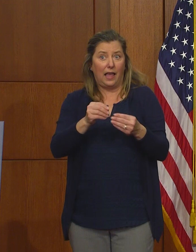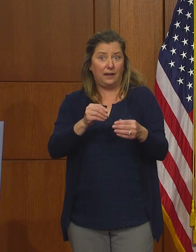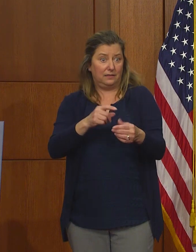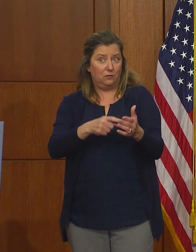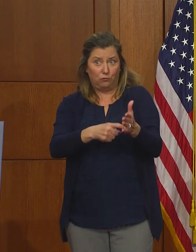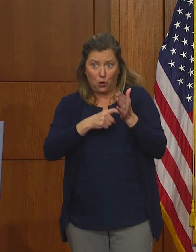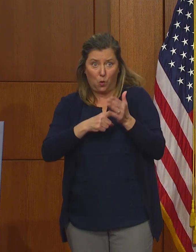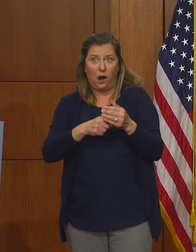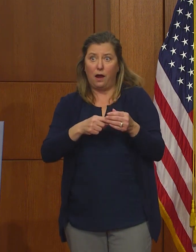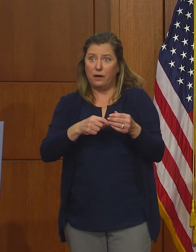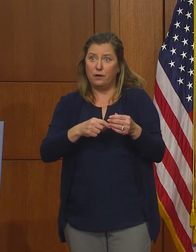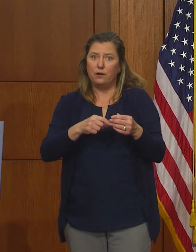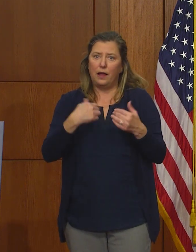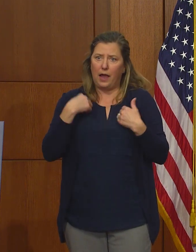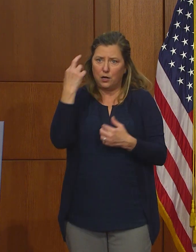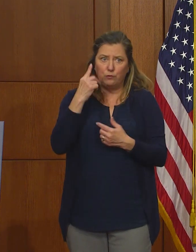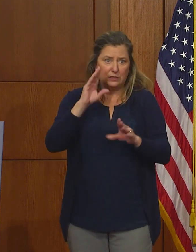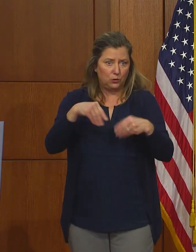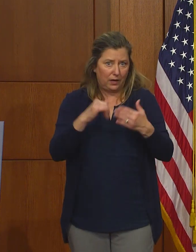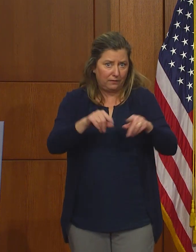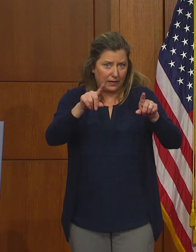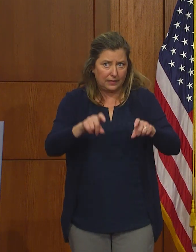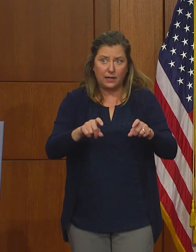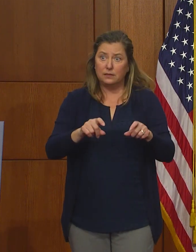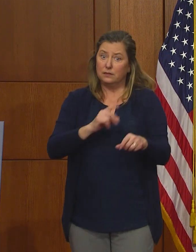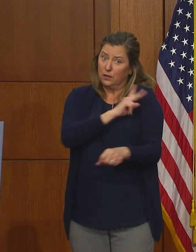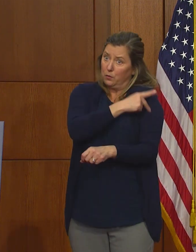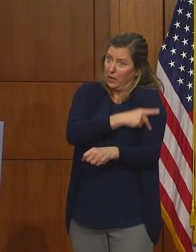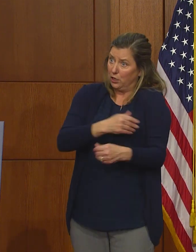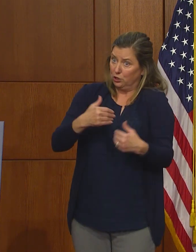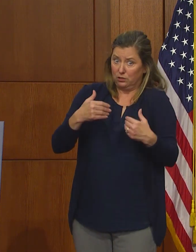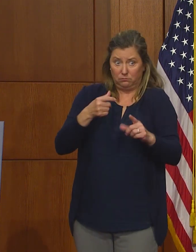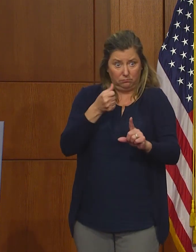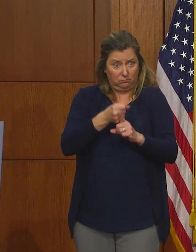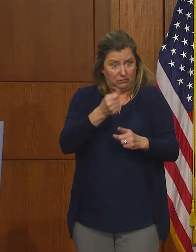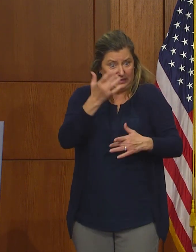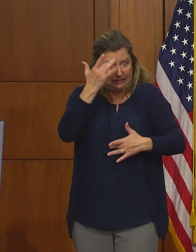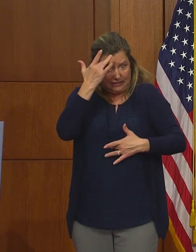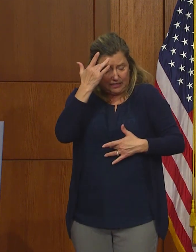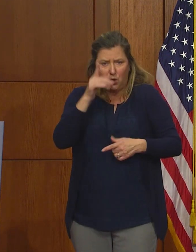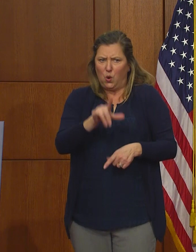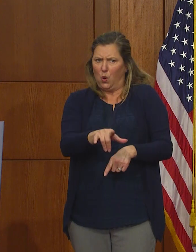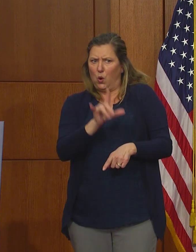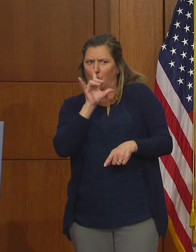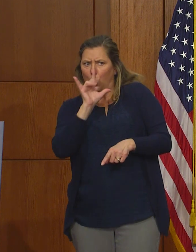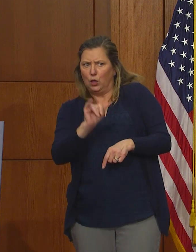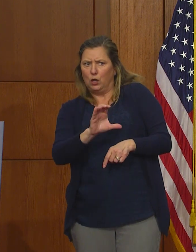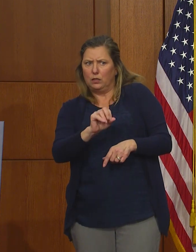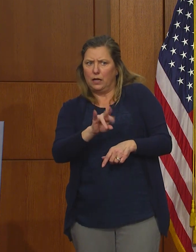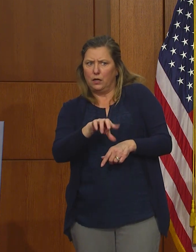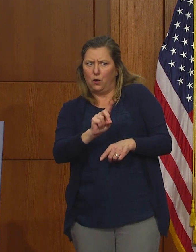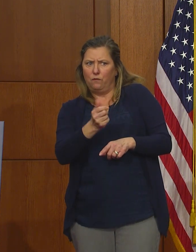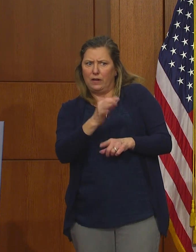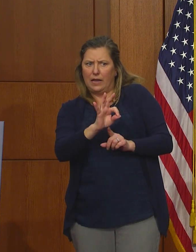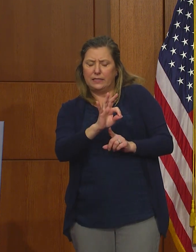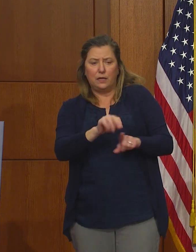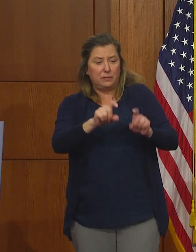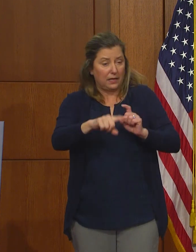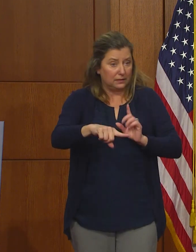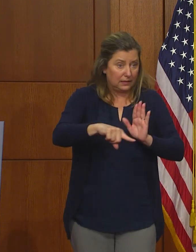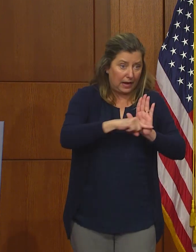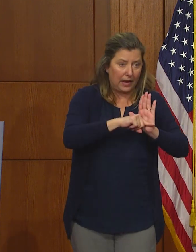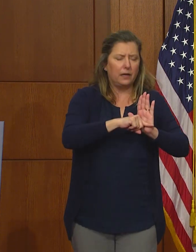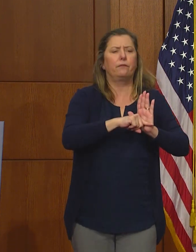indicated and they had a reason to be done. If a patient had a clinical syndrome in the early days that looked all the world like COVID-19, but they were negative, and